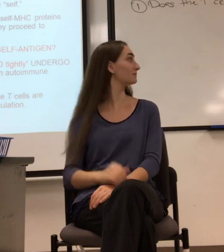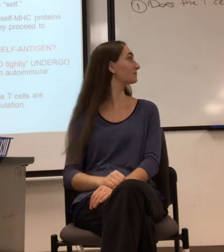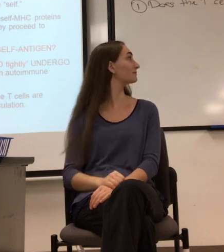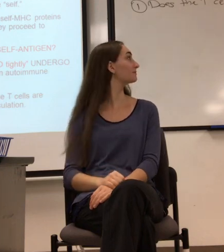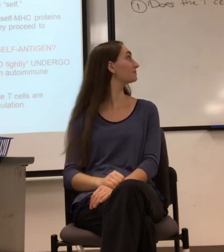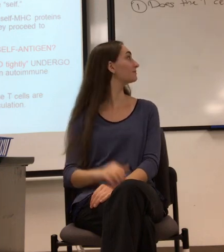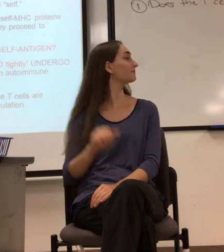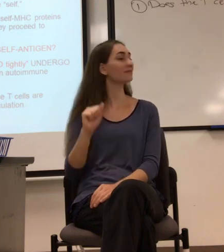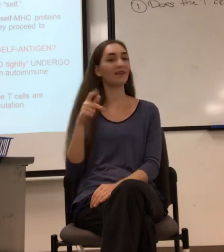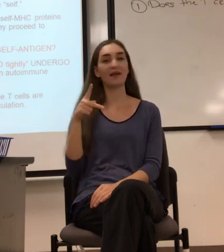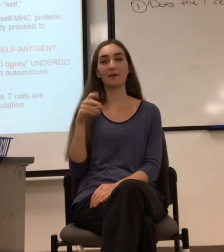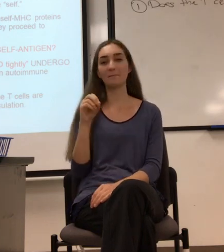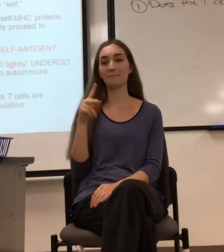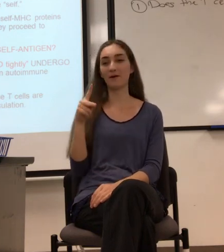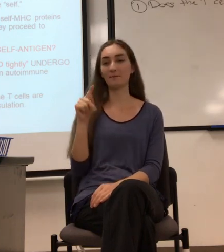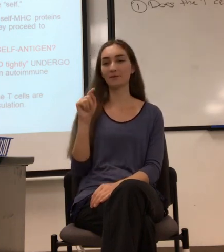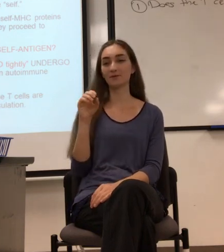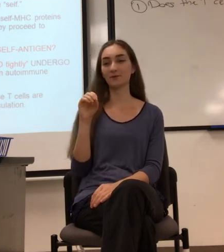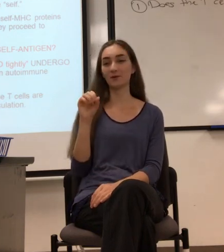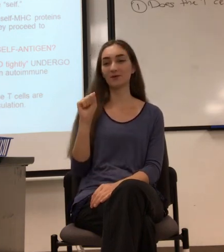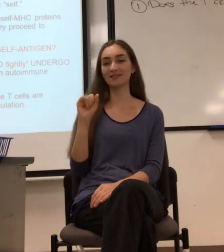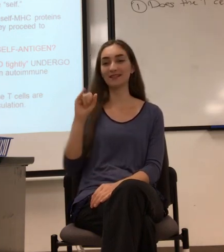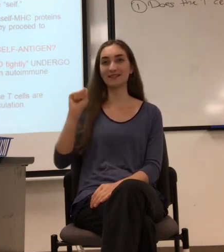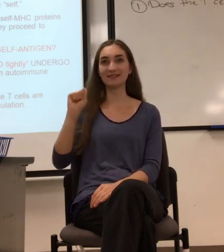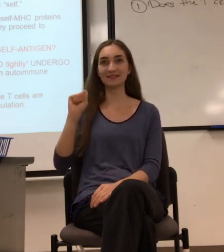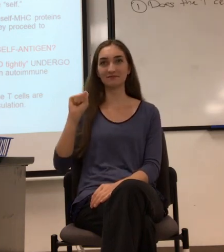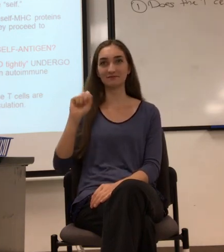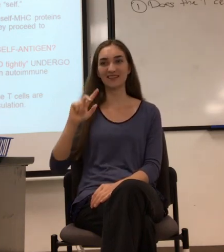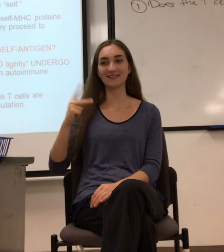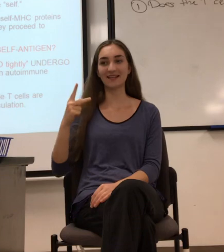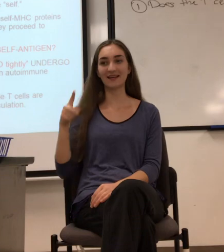Spelled apoptosis, although the second P is silent.